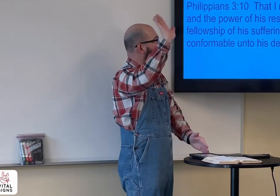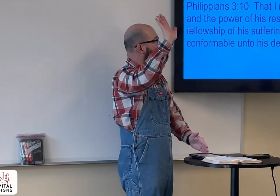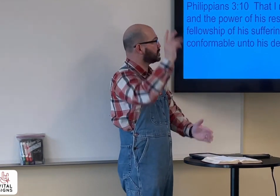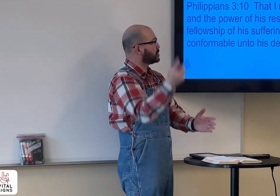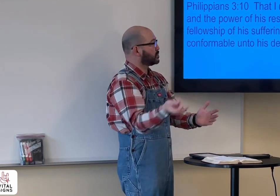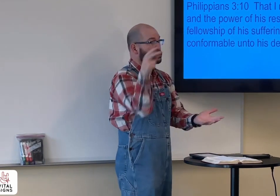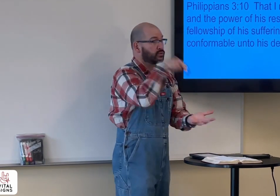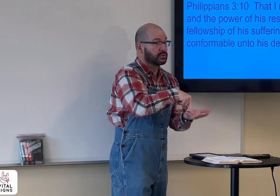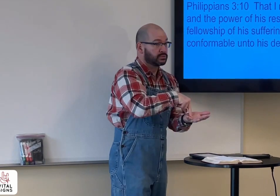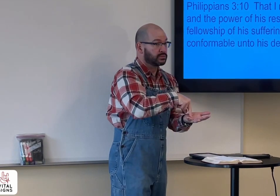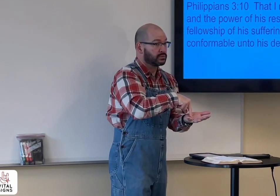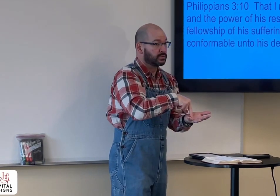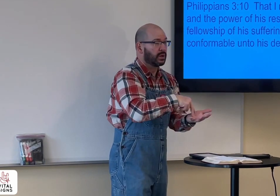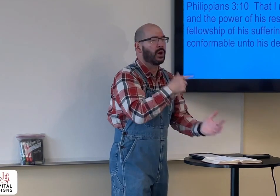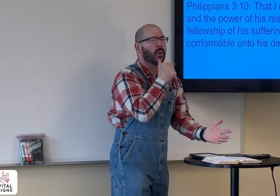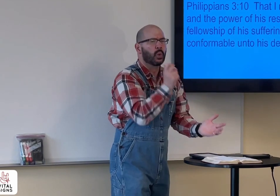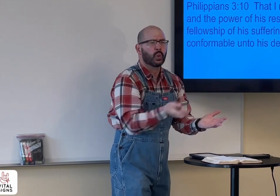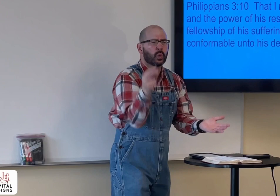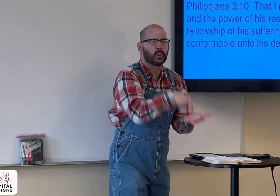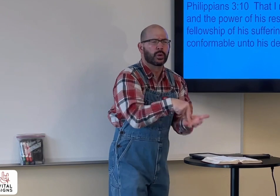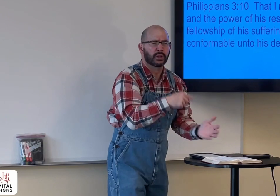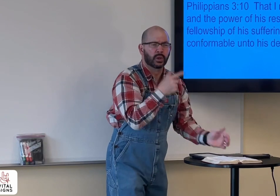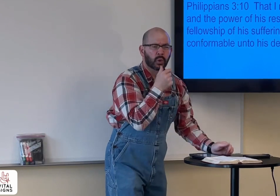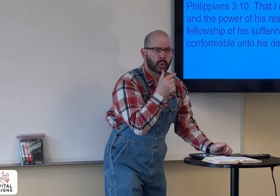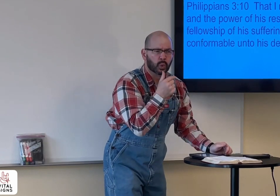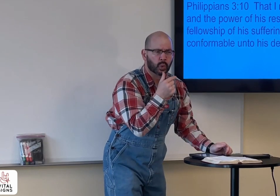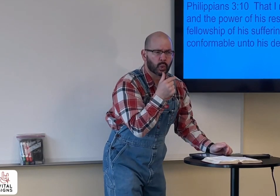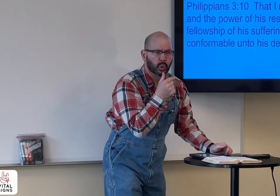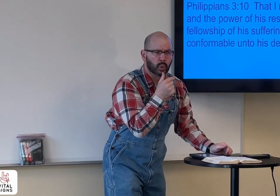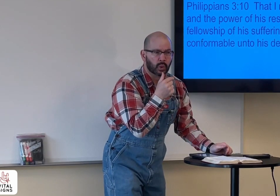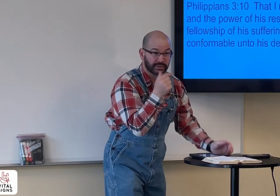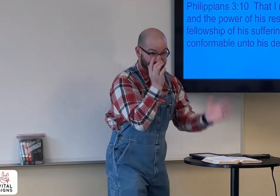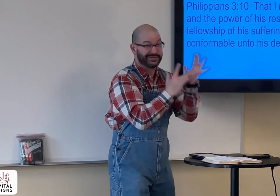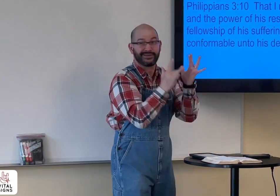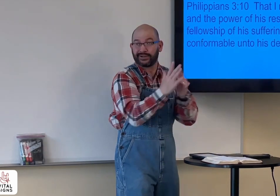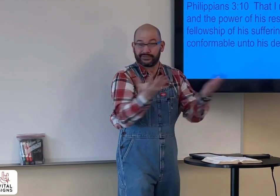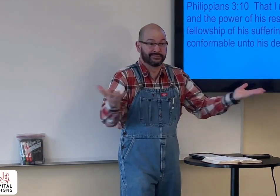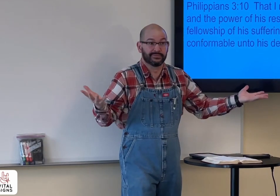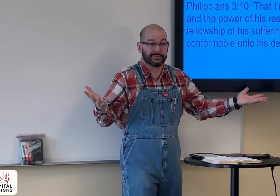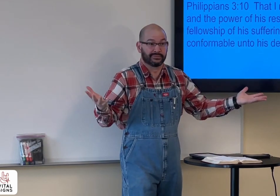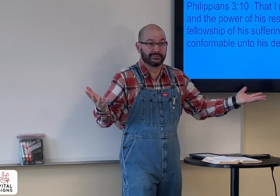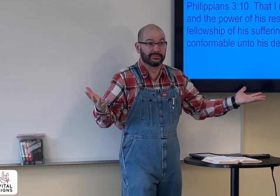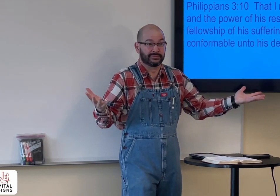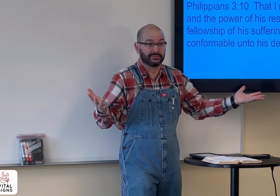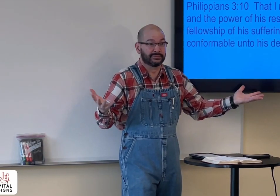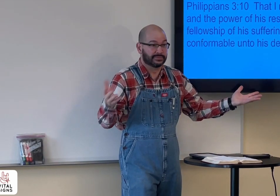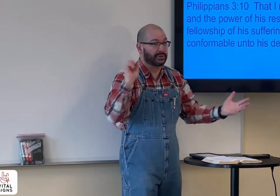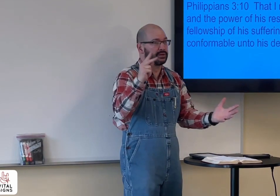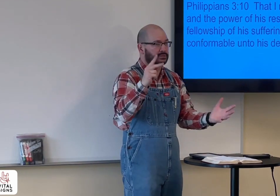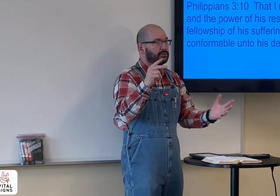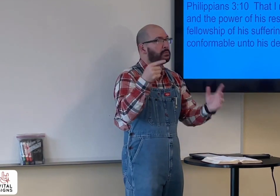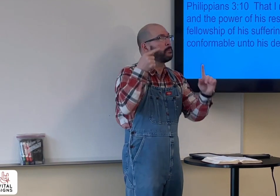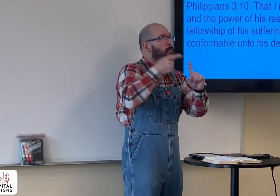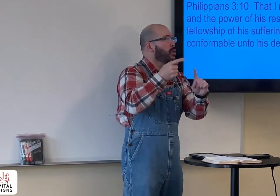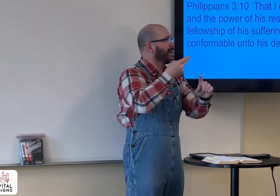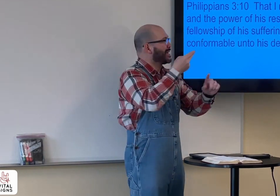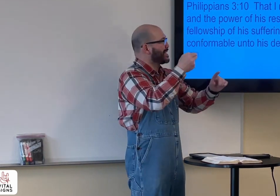His resurrection. Who was raised from the dead? Jesus, right? Yeah. All right, that's the